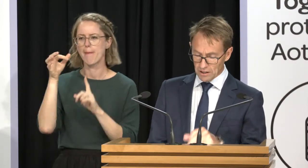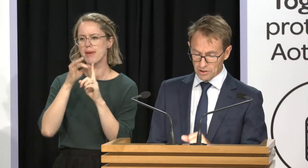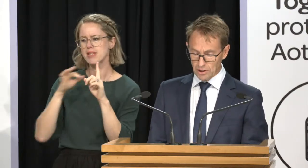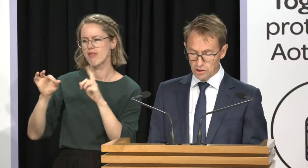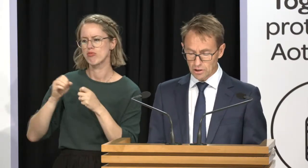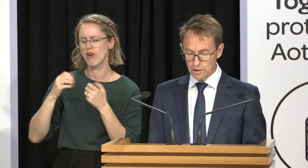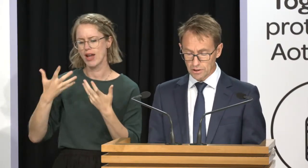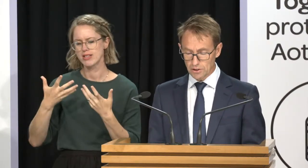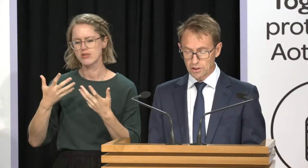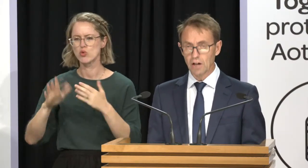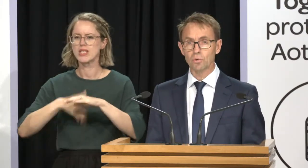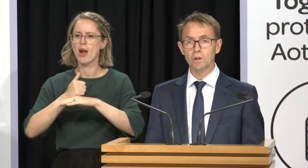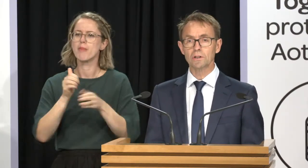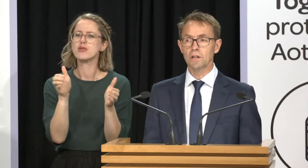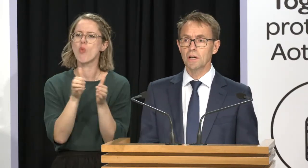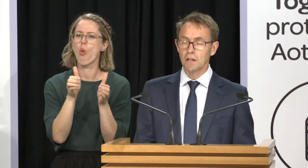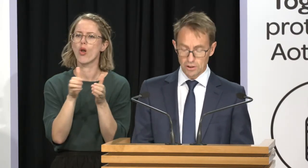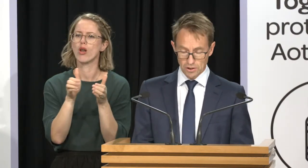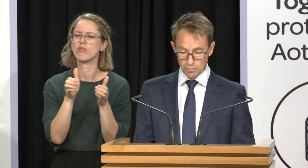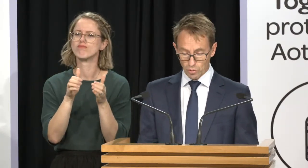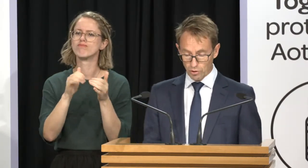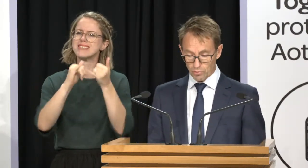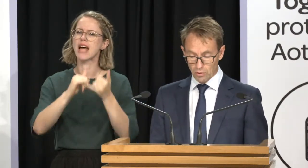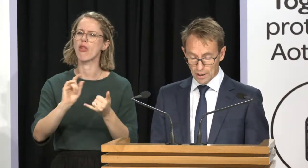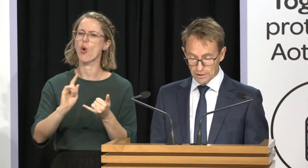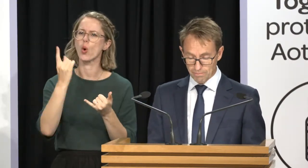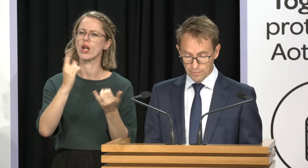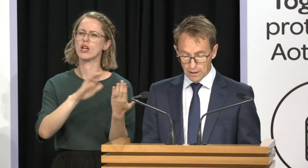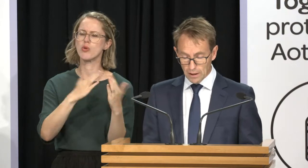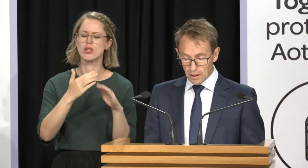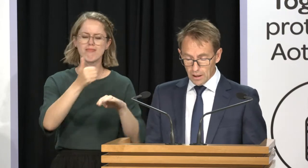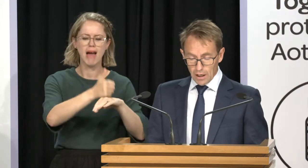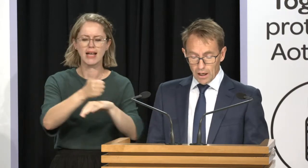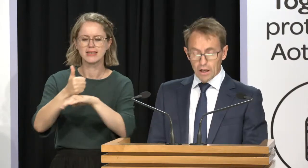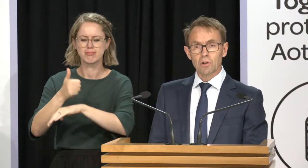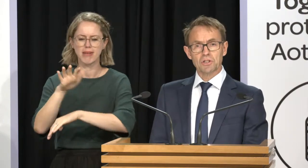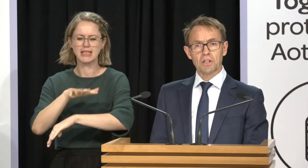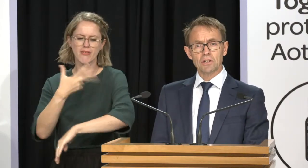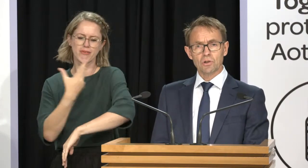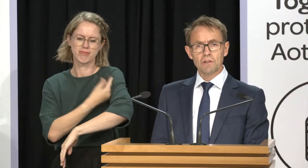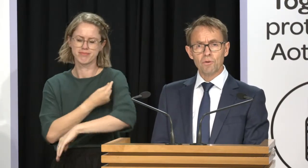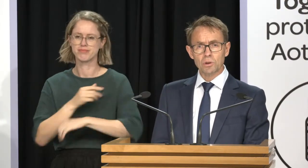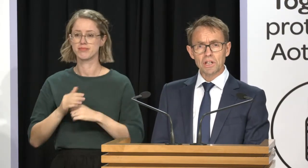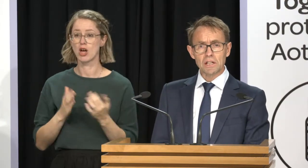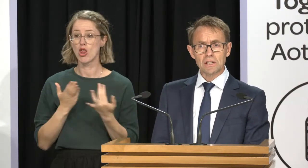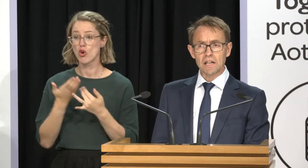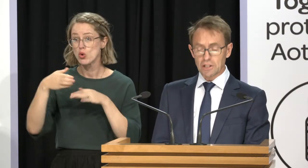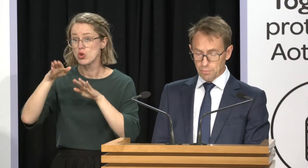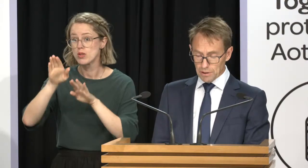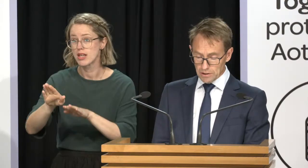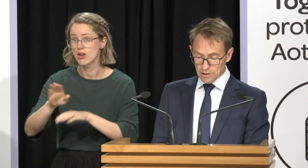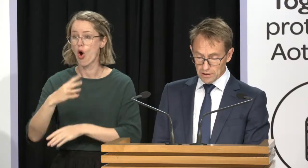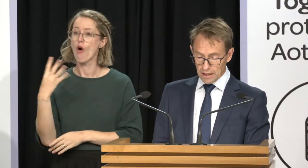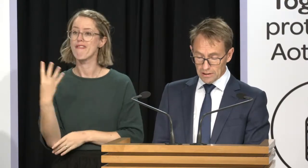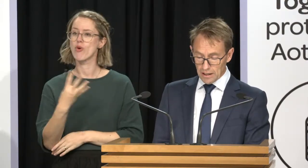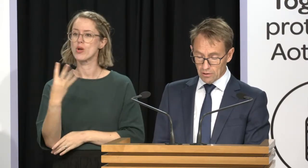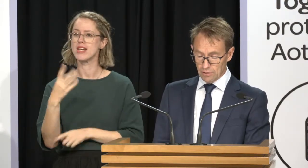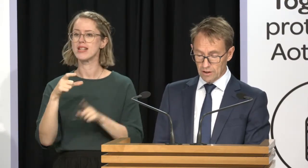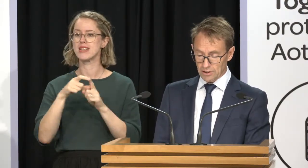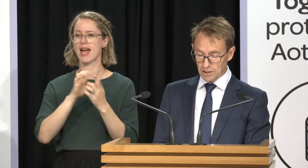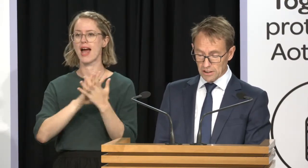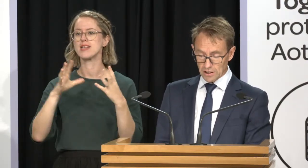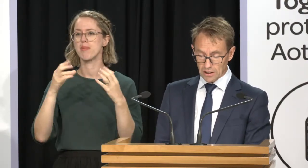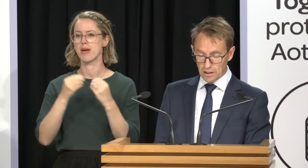community-based vaccination clinics in South Auckland to support the rollout. Across the country, 14 DHBs are